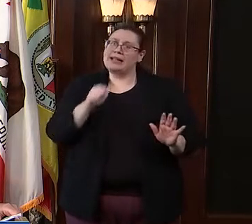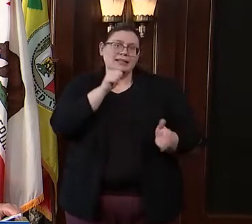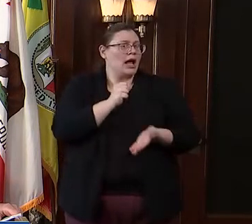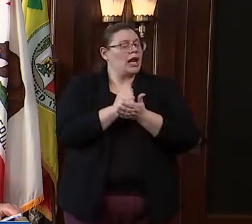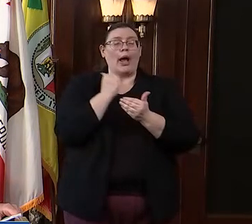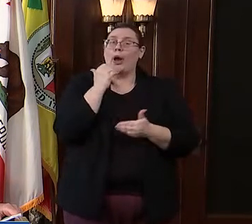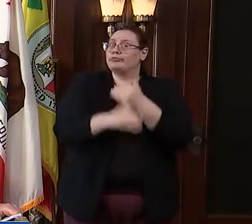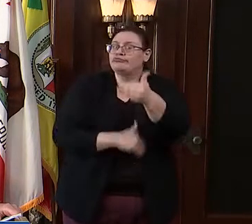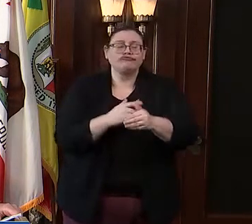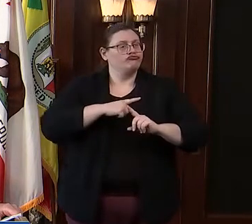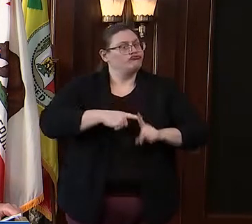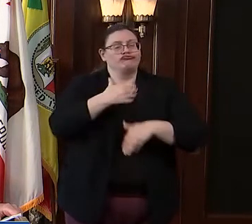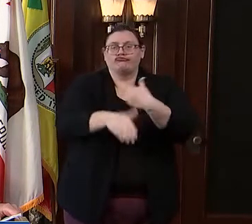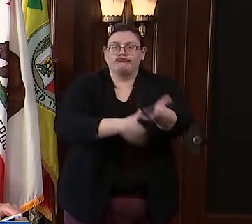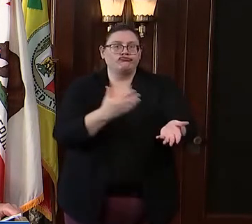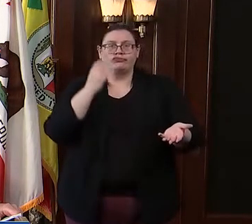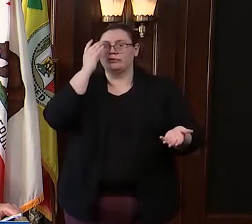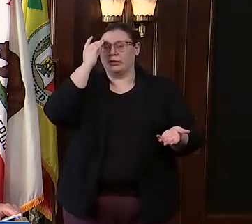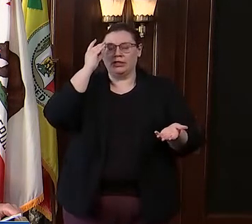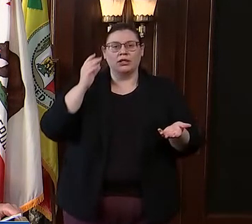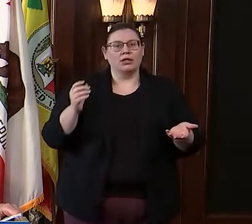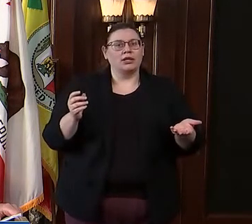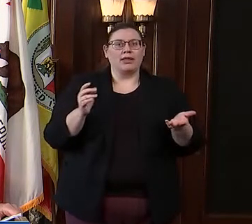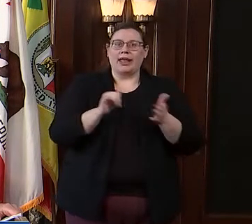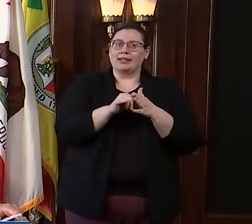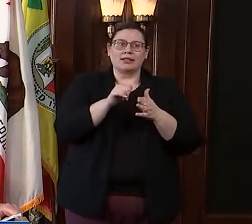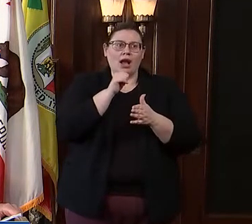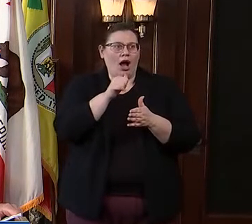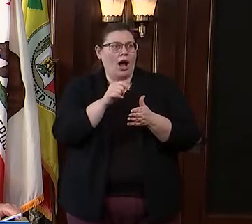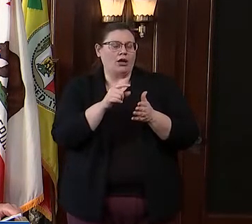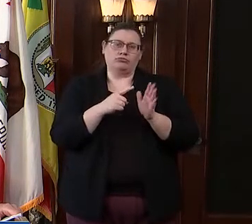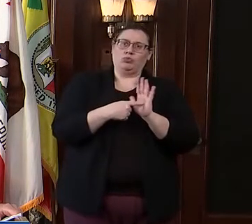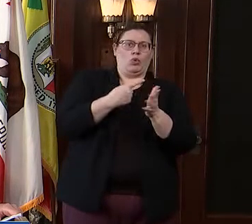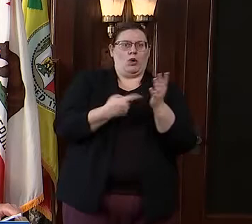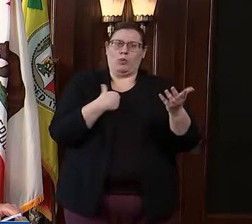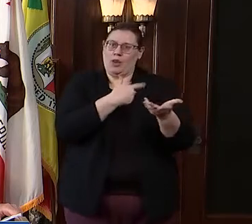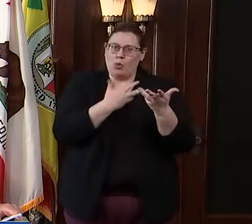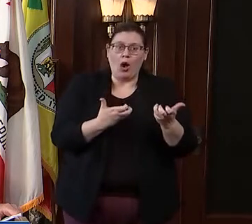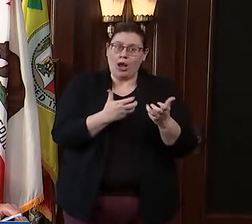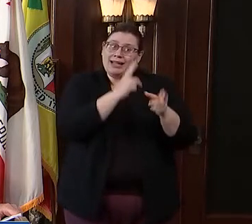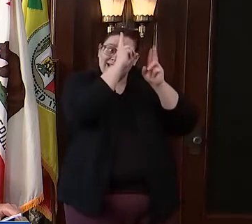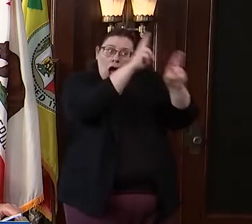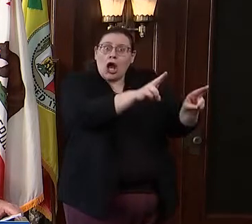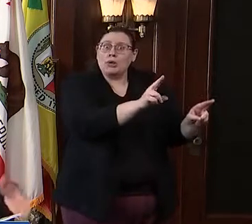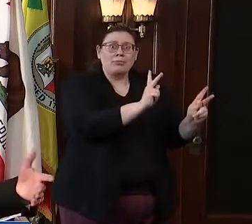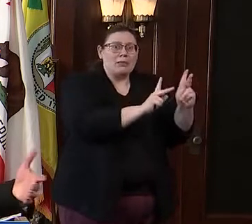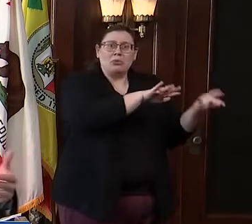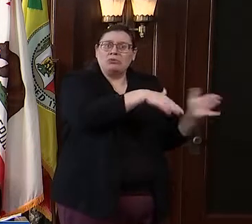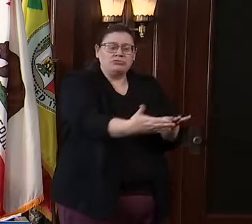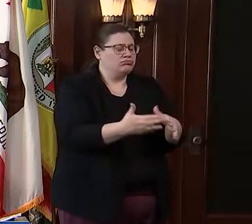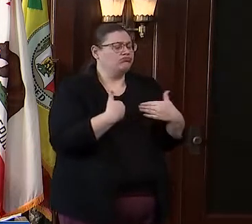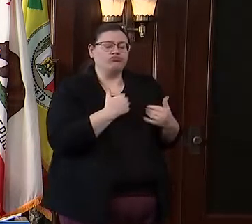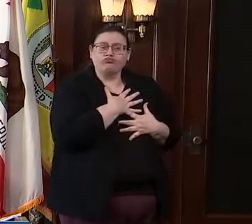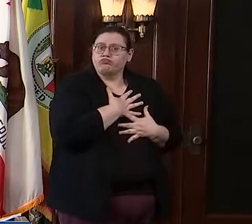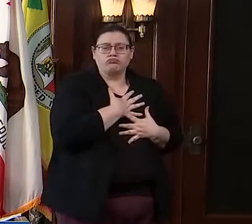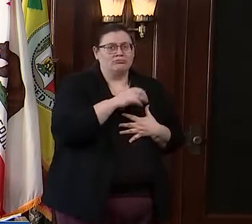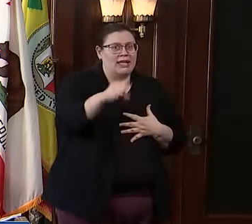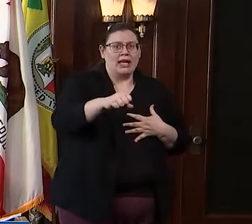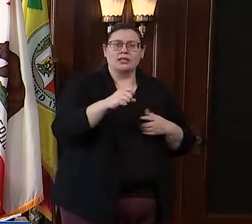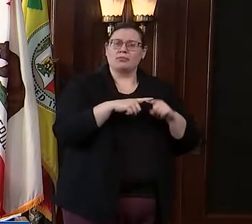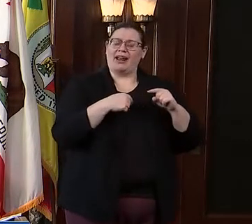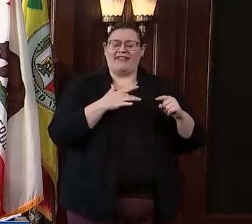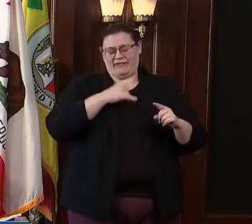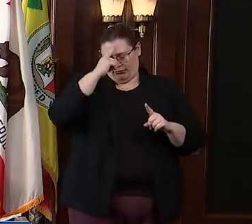It's not what those dead who we are speaking out for would want. Let's honor their memories. Let's do this in a peaceful way. And like I said, I'm very